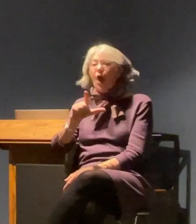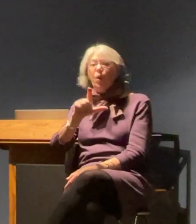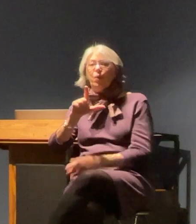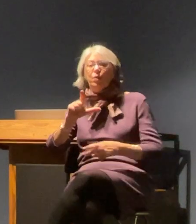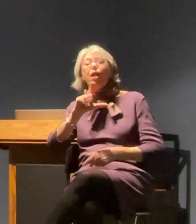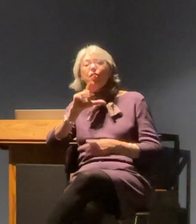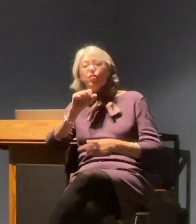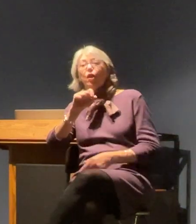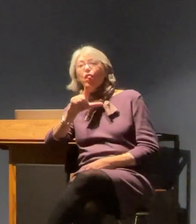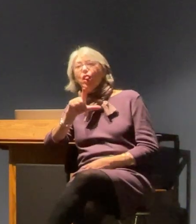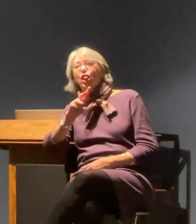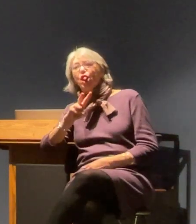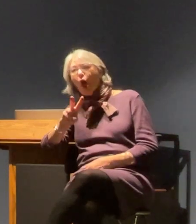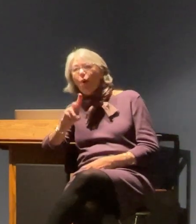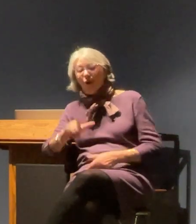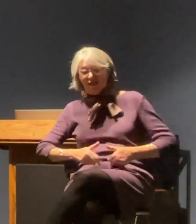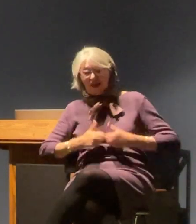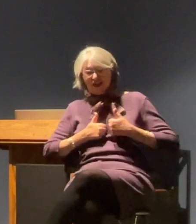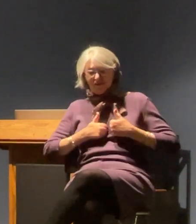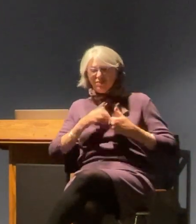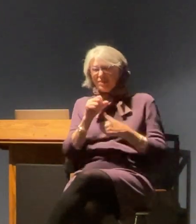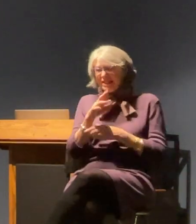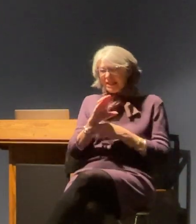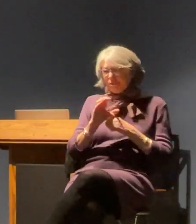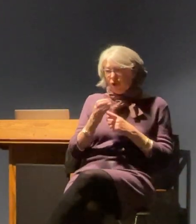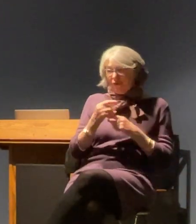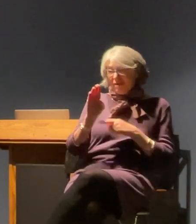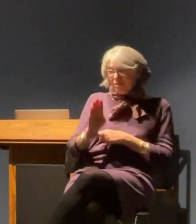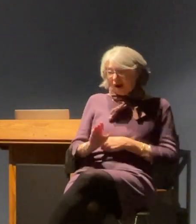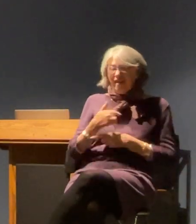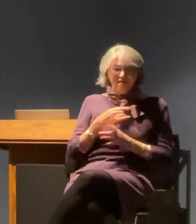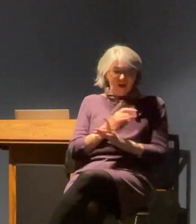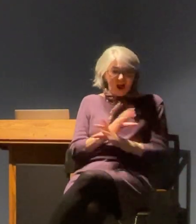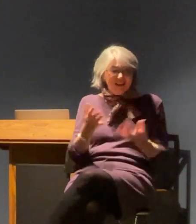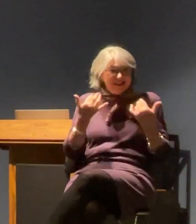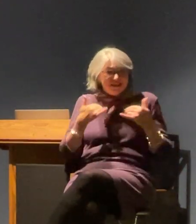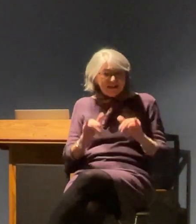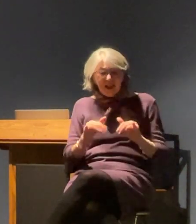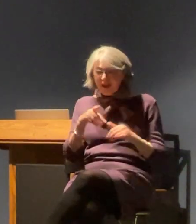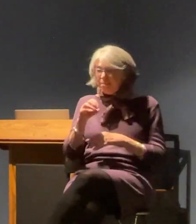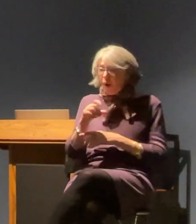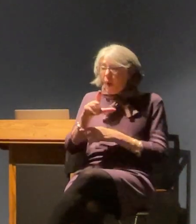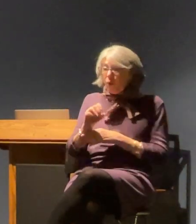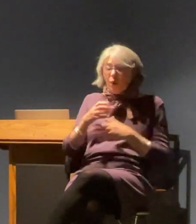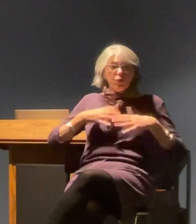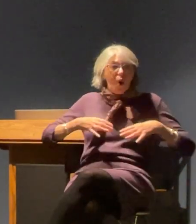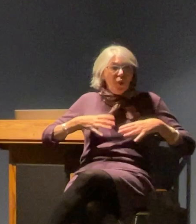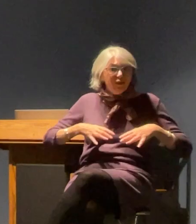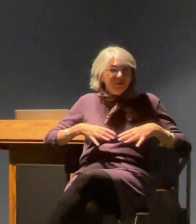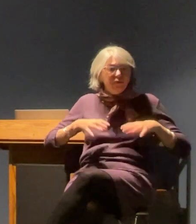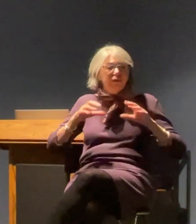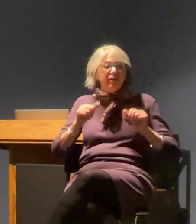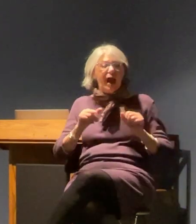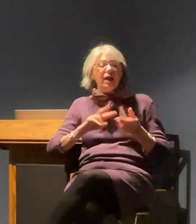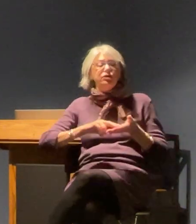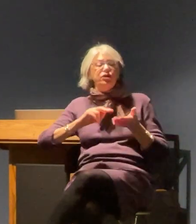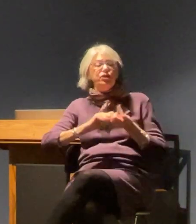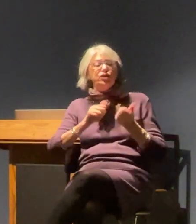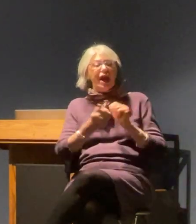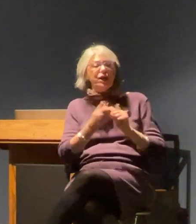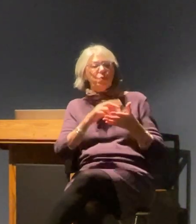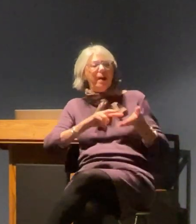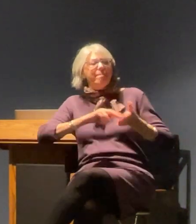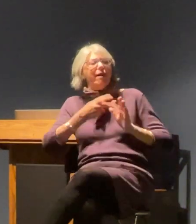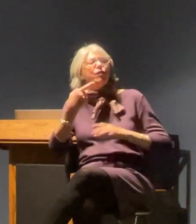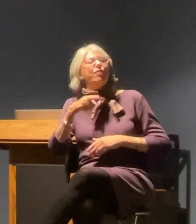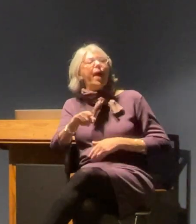Brooklyn, and maybe different parts of Brooklyn. They were subculture. They were violently stealing polo clothing so that they can redefine what it meant for them and